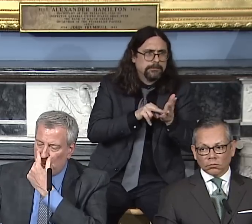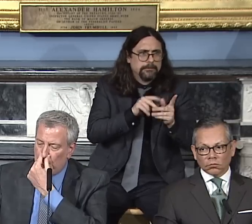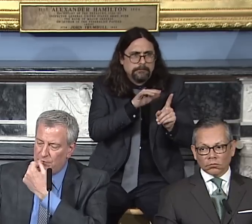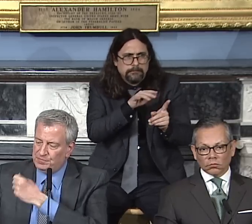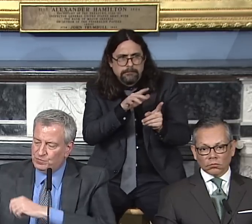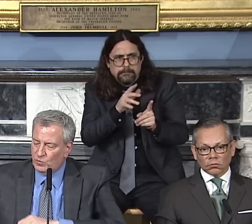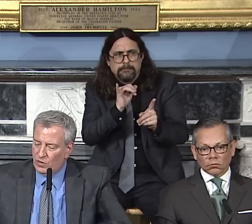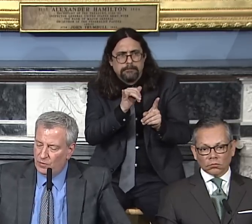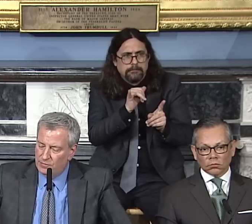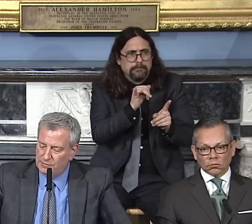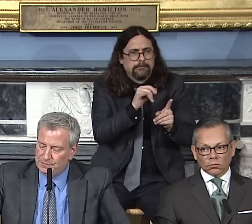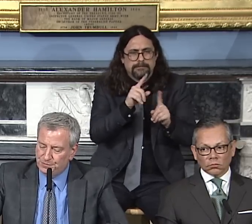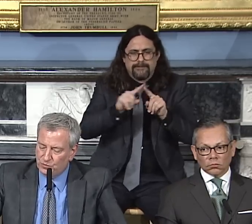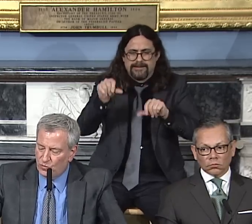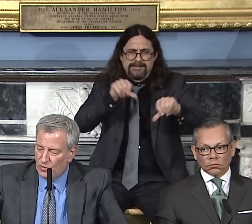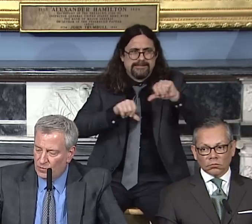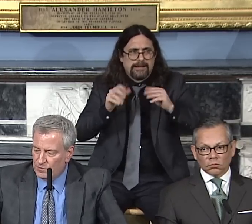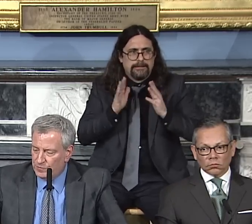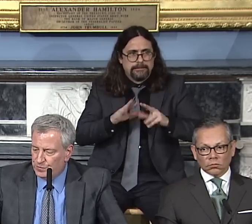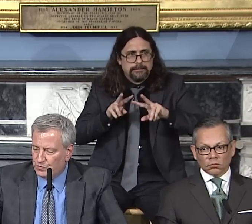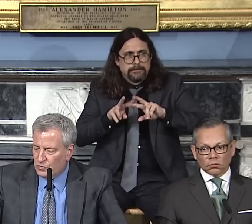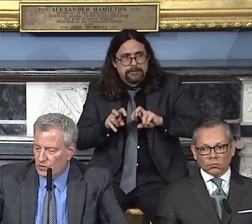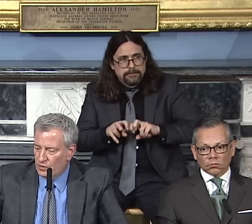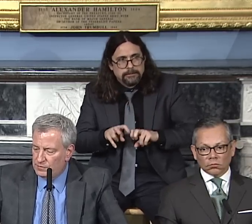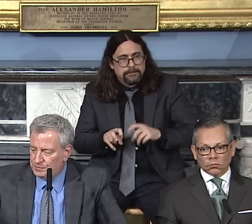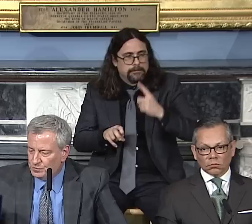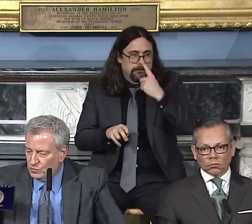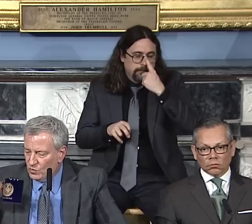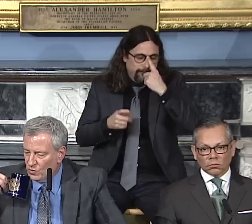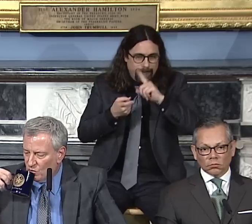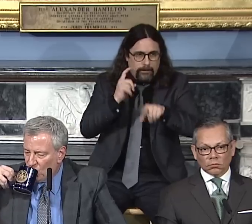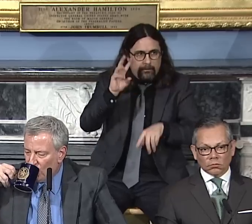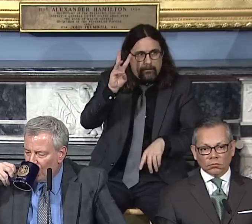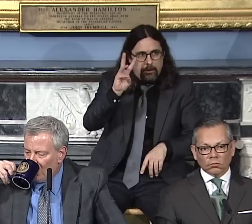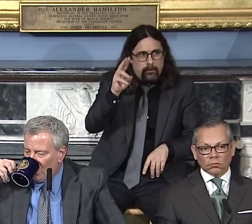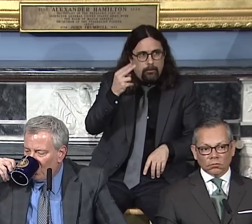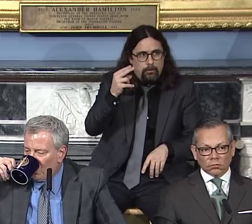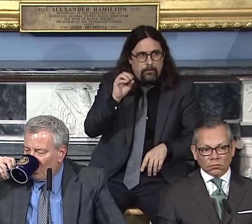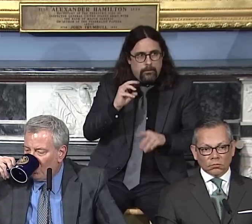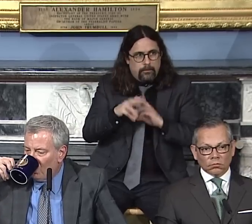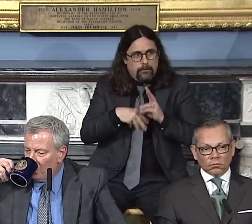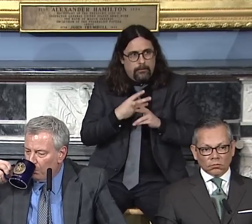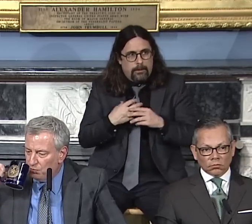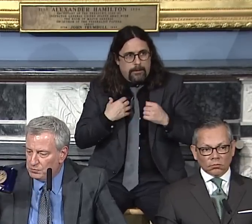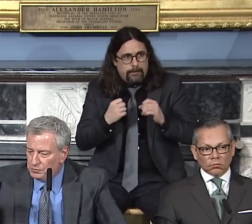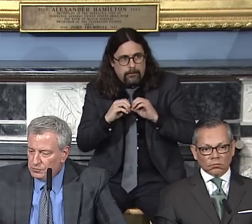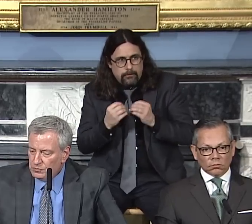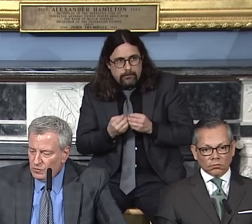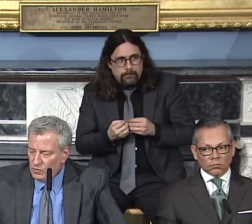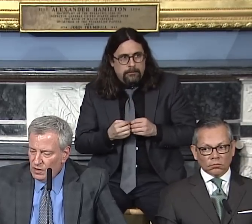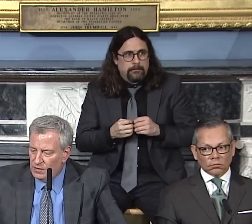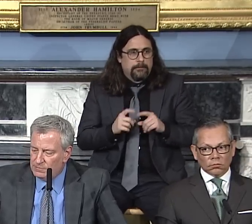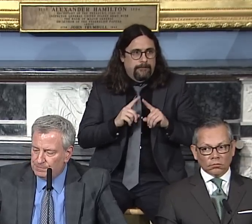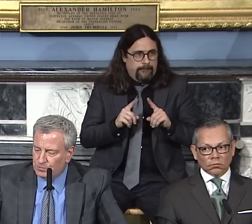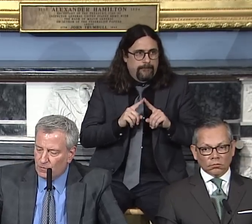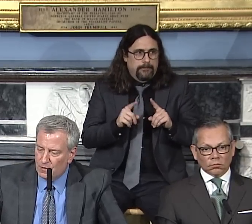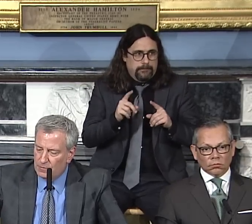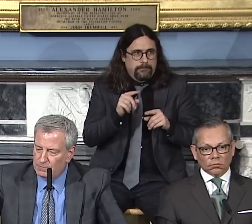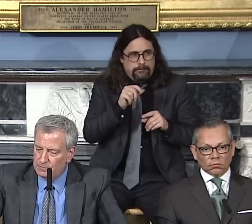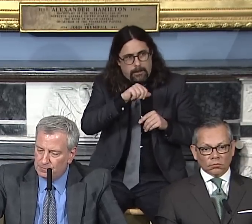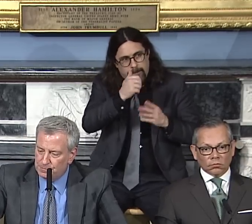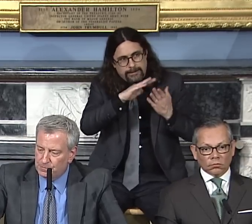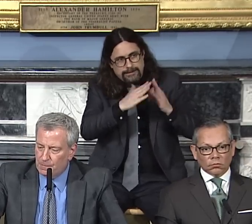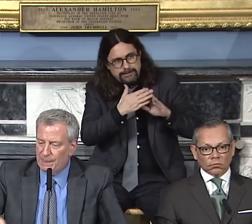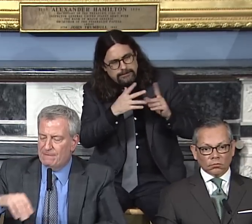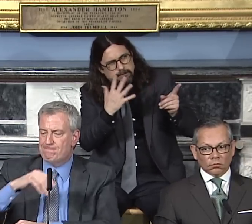the World Health Organization. We talk to public health practitioners in other cities to learn from what they're